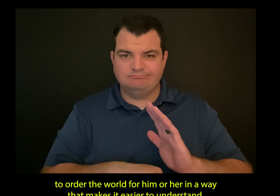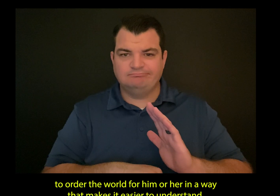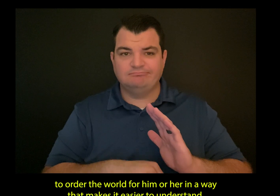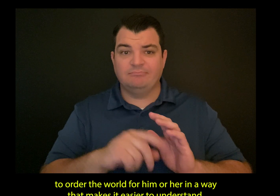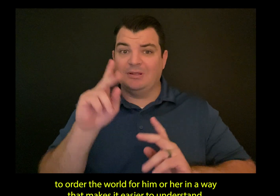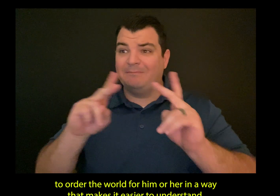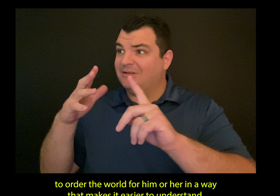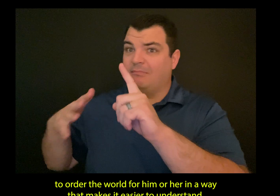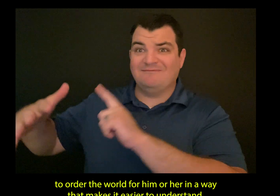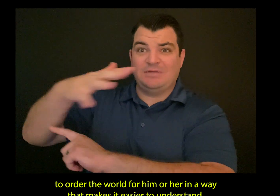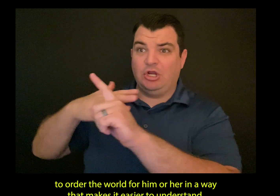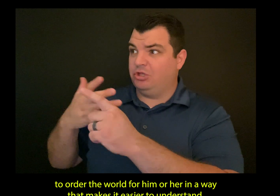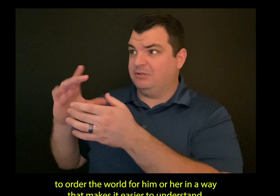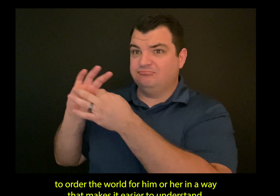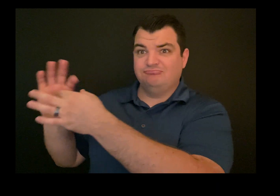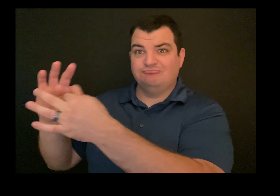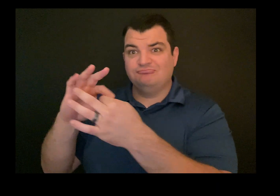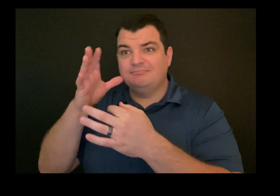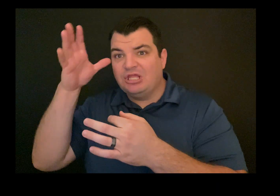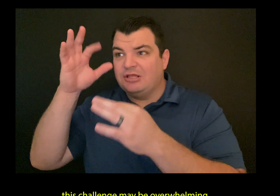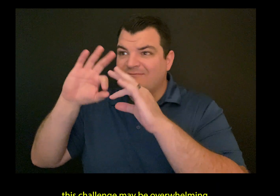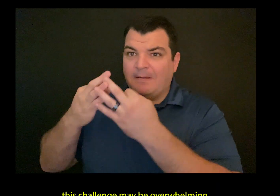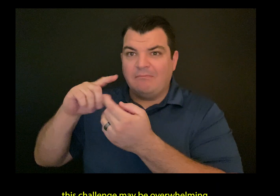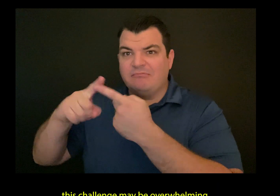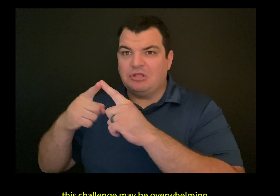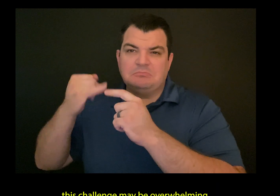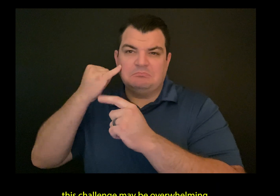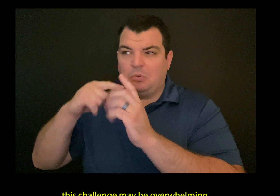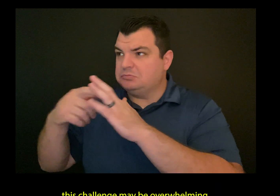way that makes it easier to understand, this challenge may be overwhelming.